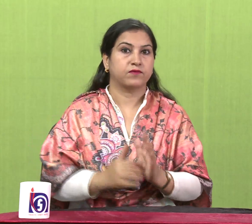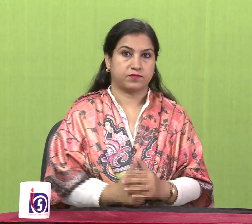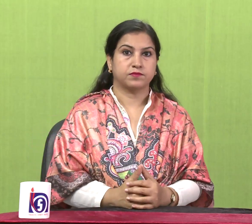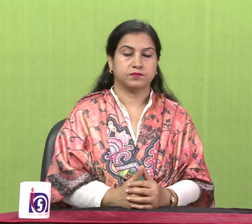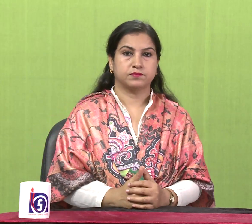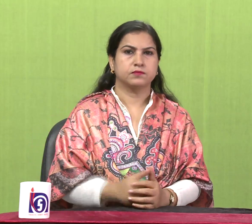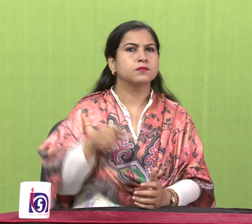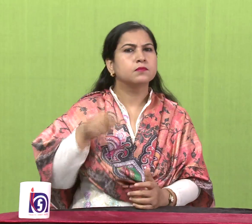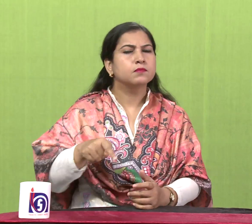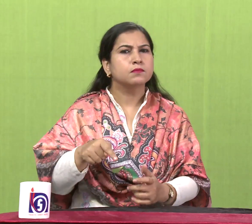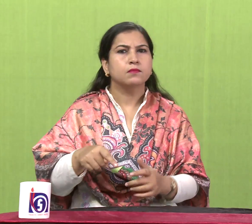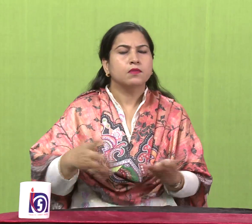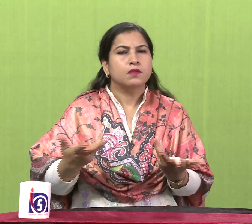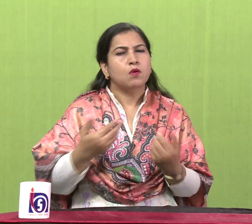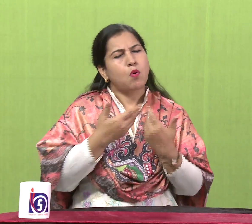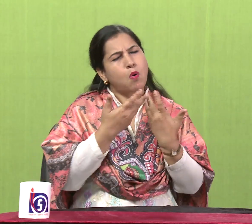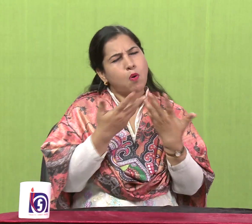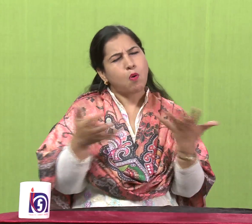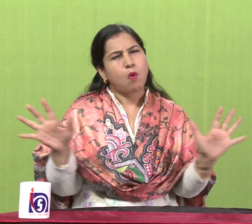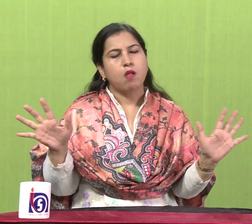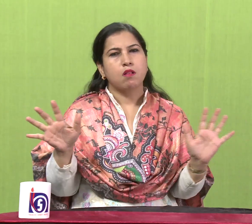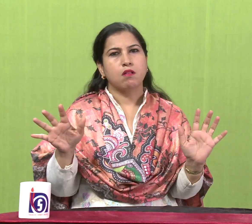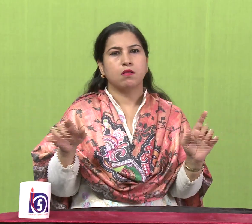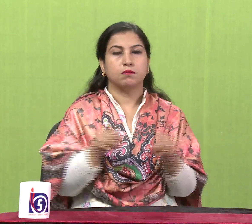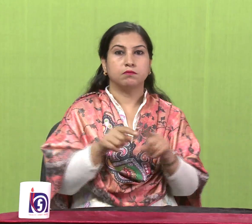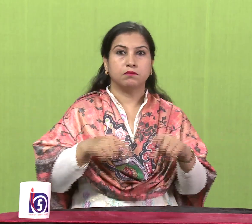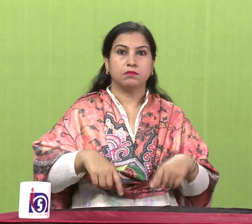It covers almost all aspects of human life like